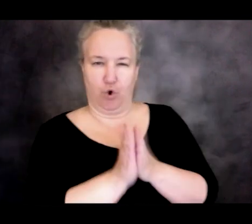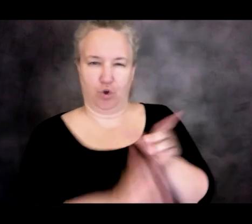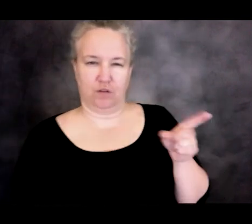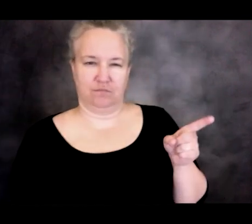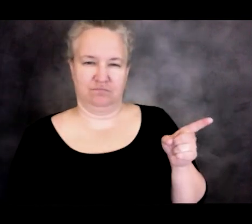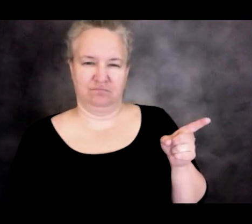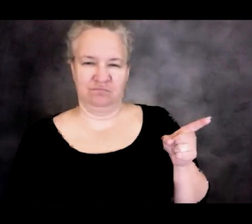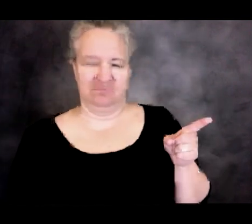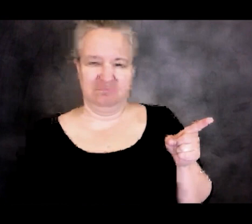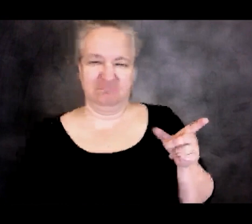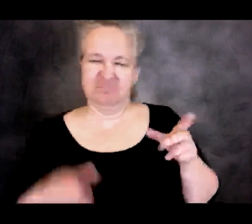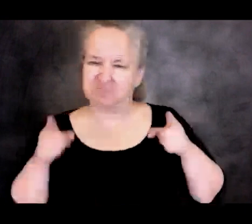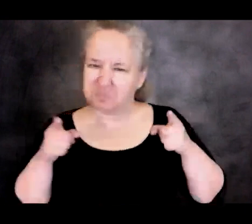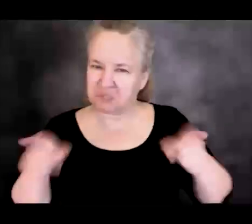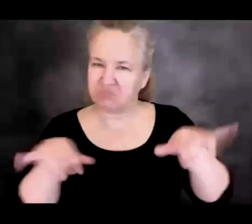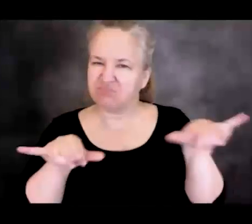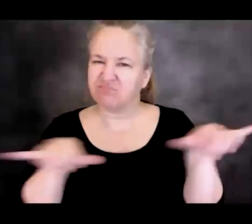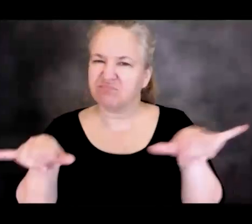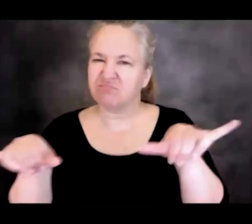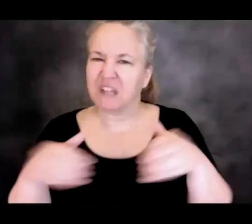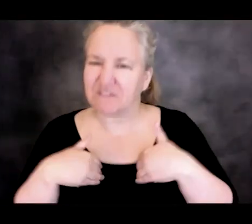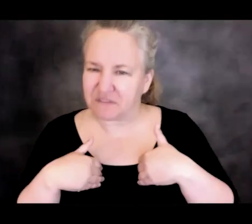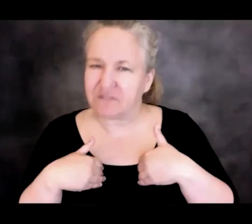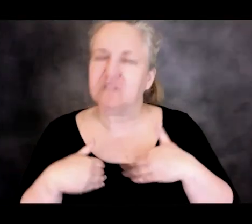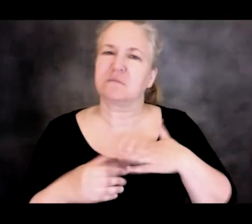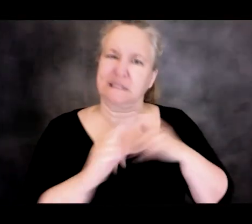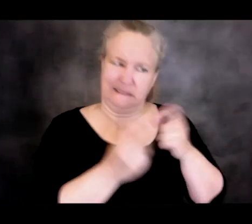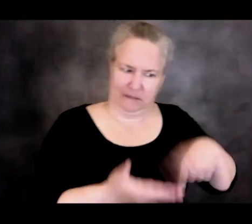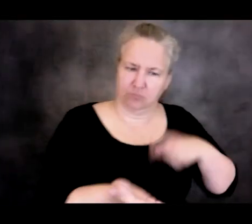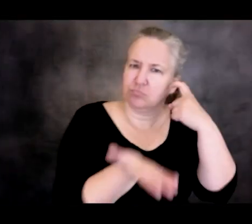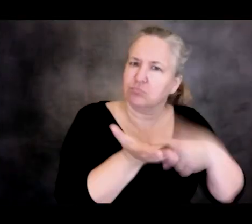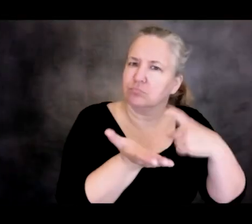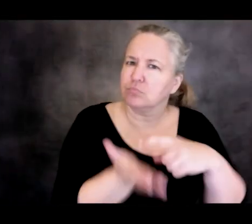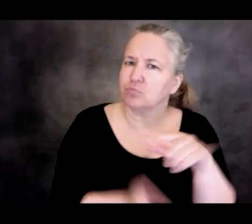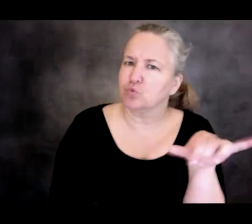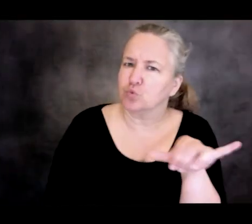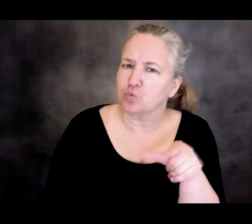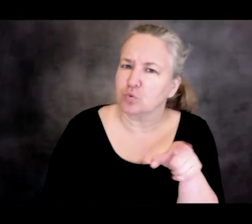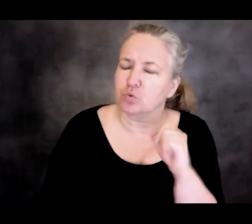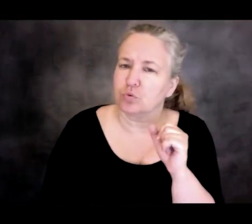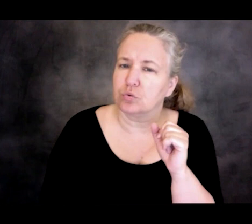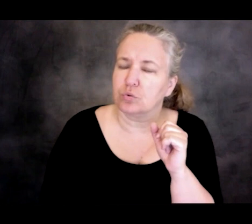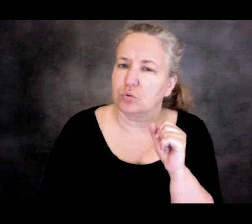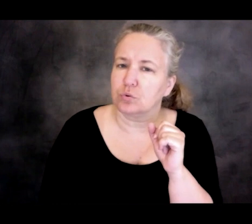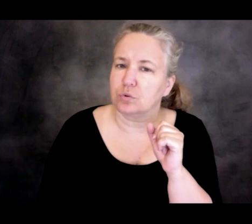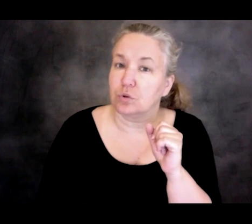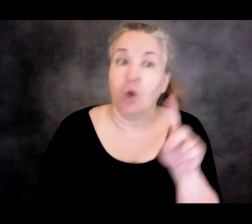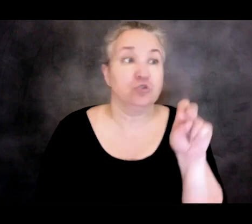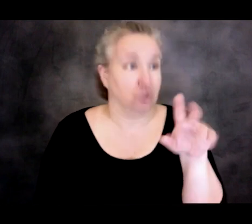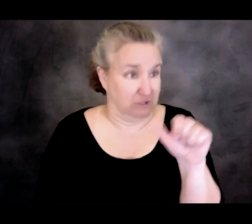of the parallels that my team and I had seen, and how the acquisition of